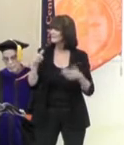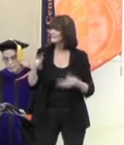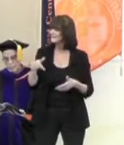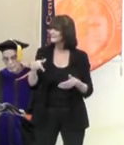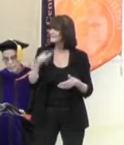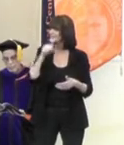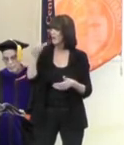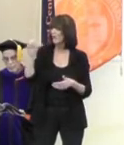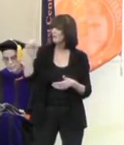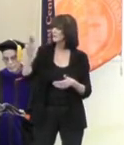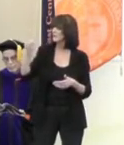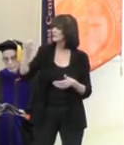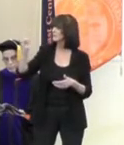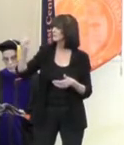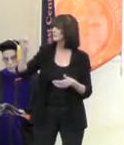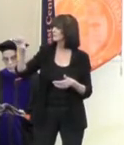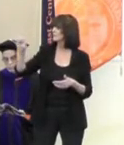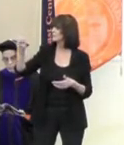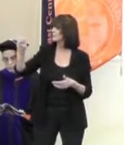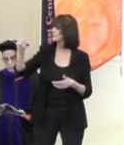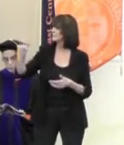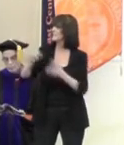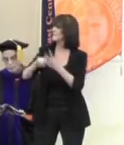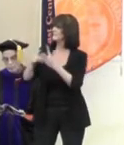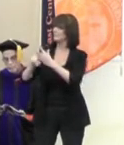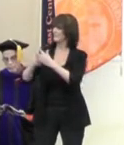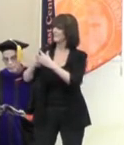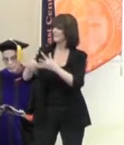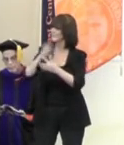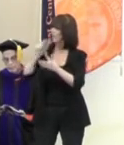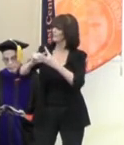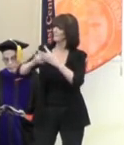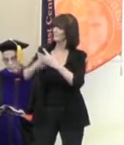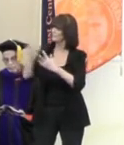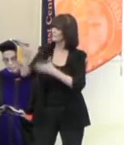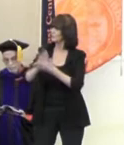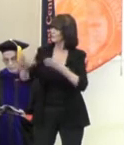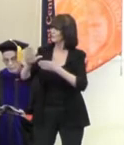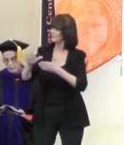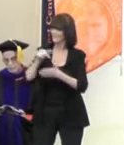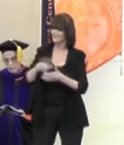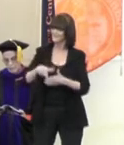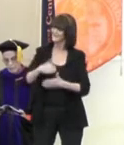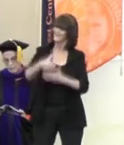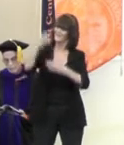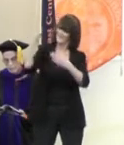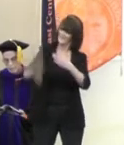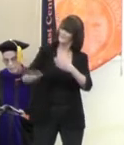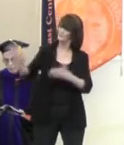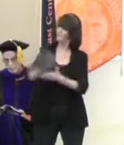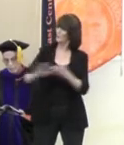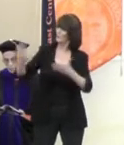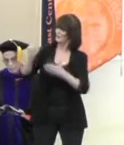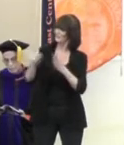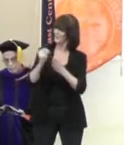the commencement. This ain't the beginning of your college. This is the ending. Why is it a